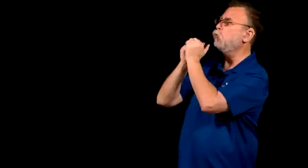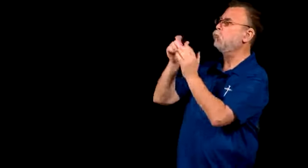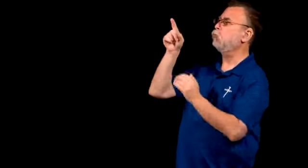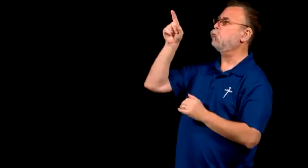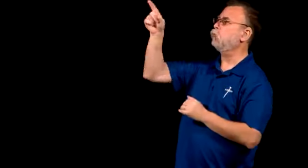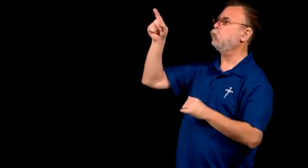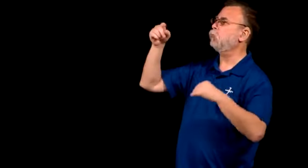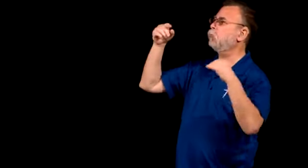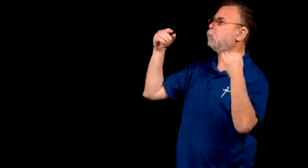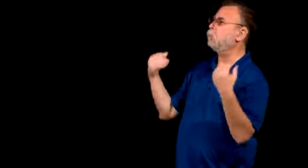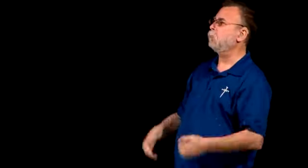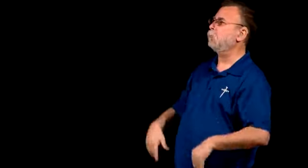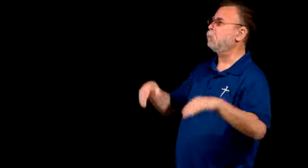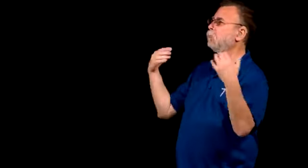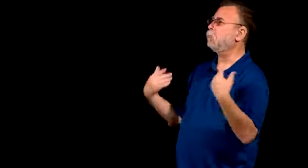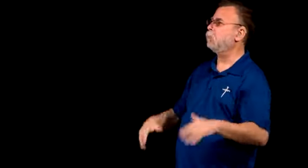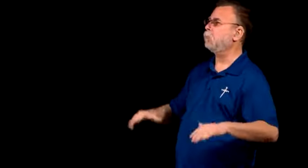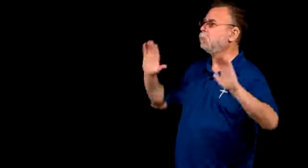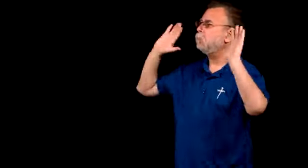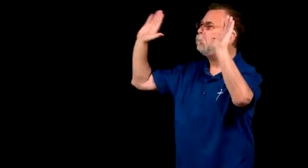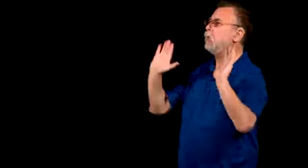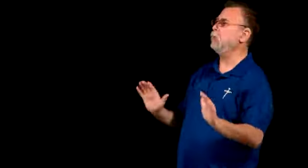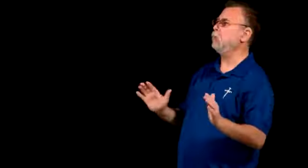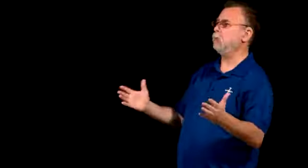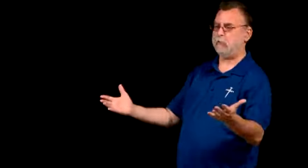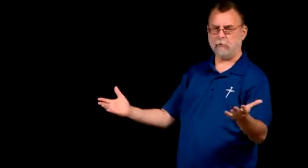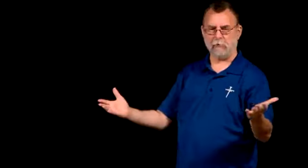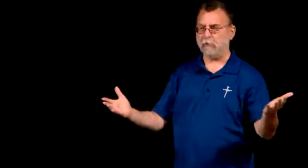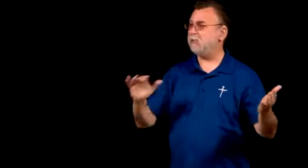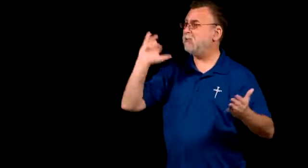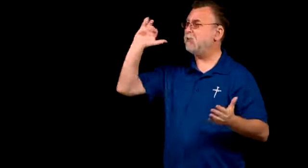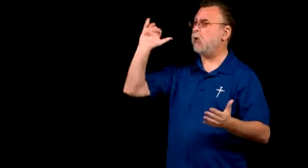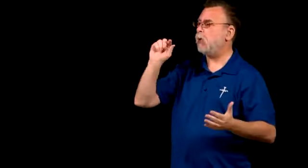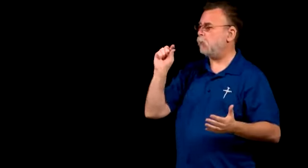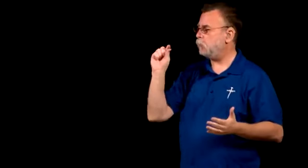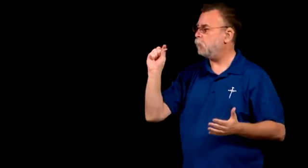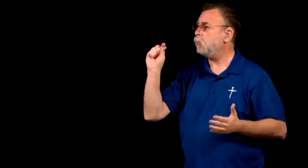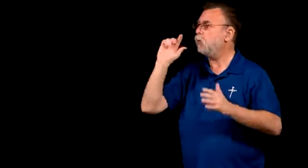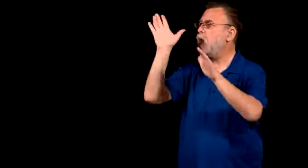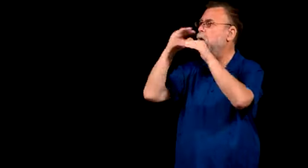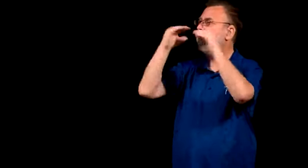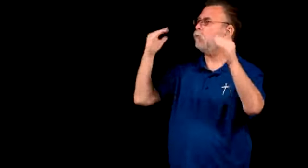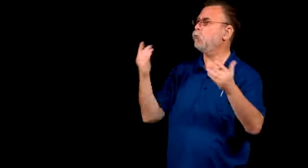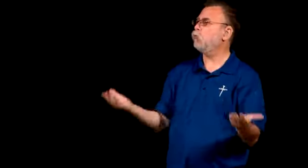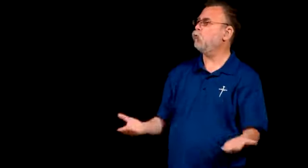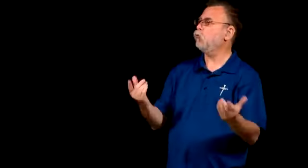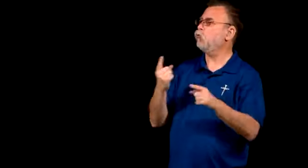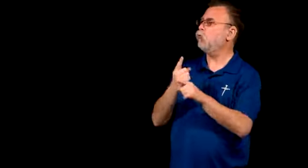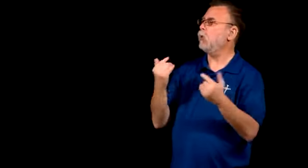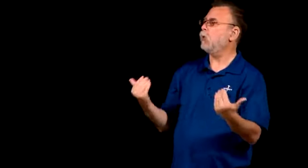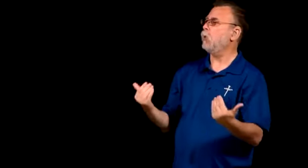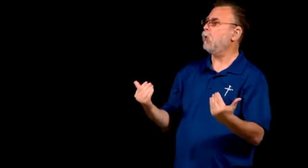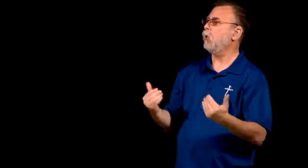is part of your plan for us to worship you, and it is wonderful to see